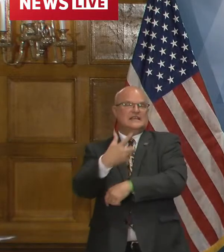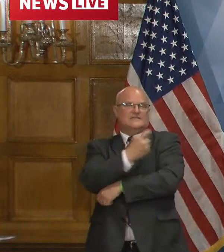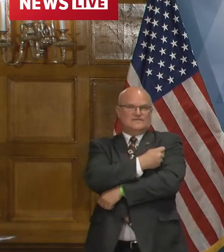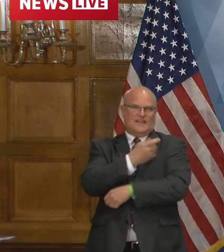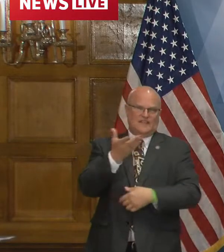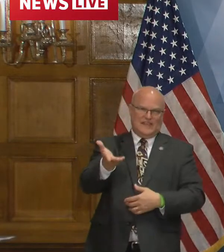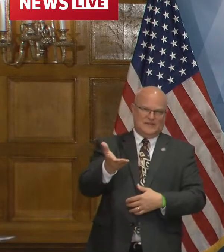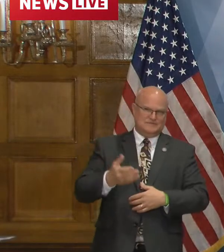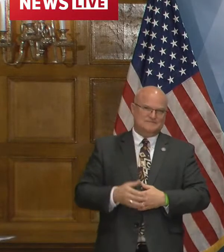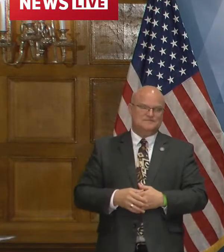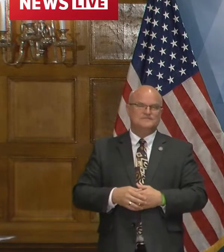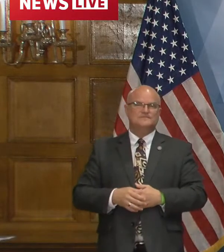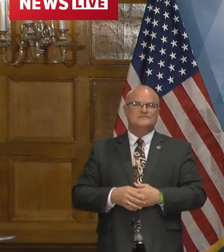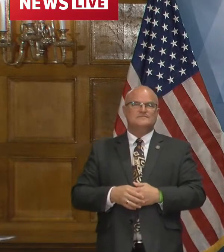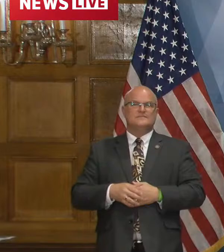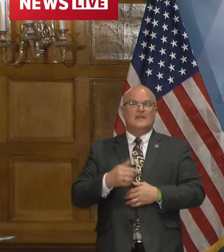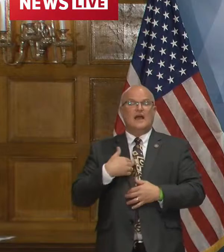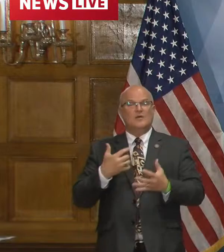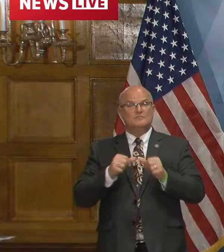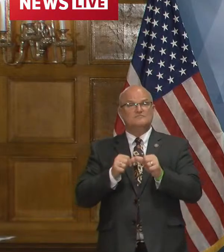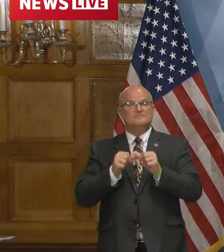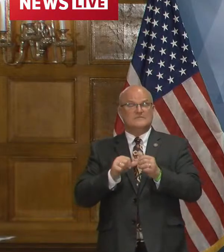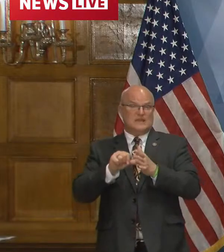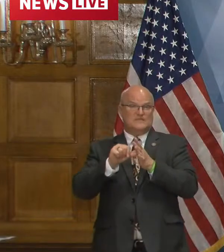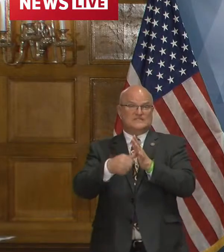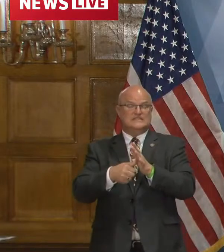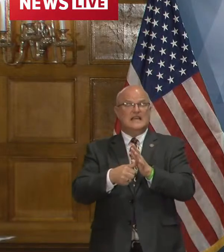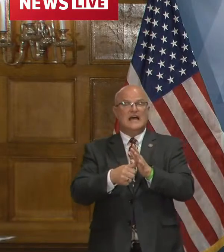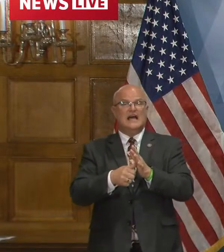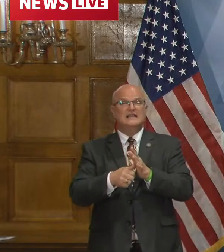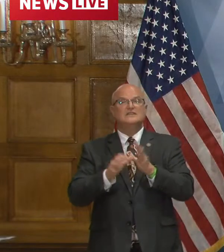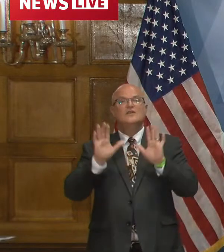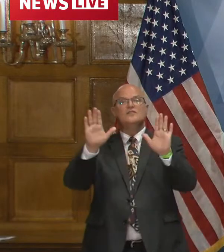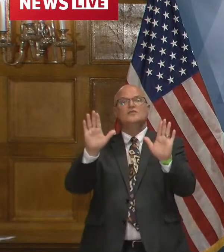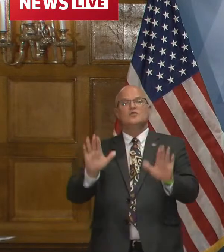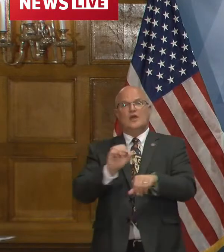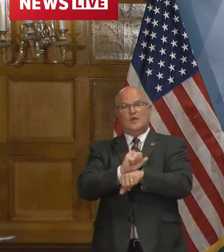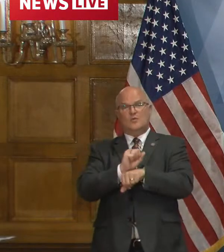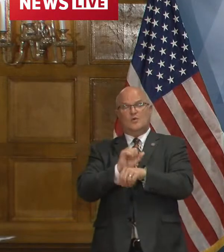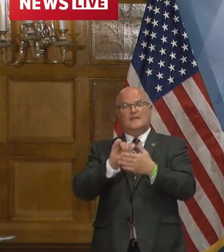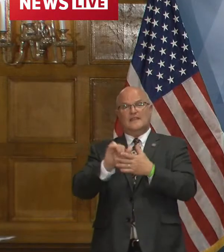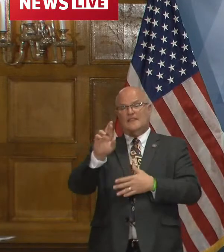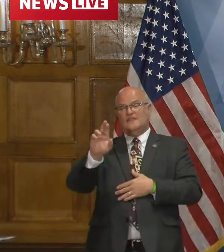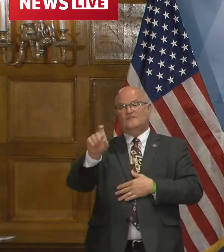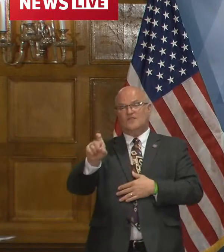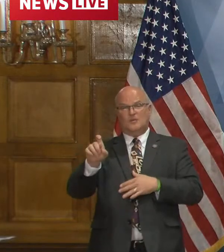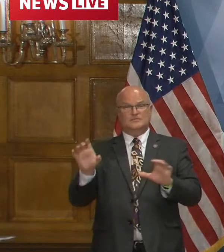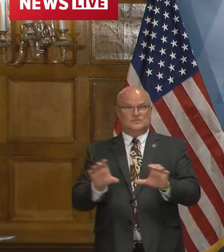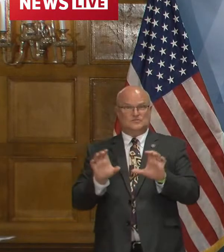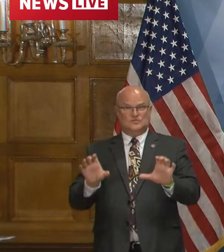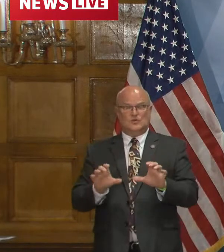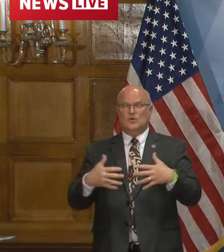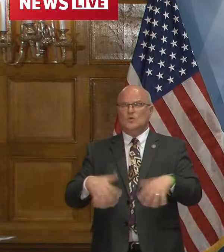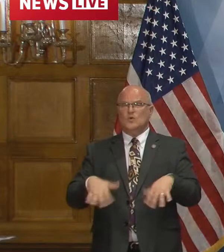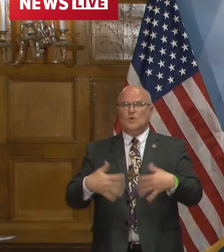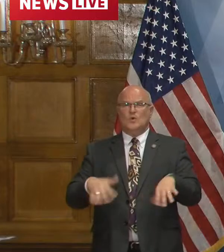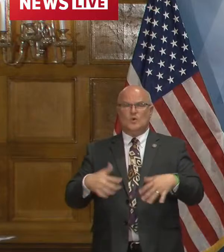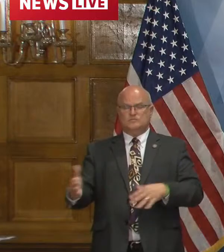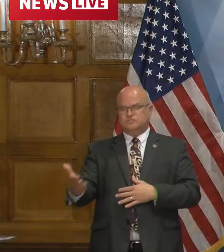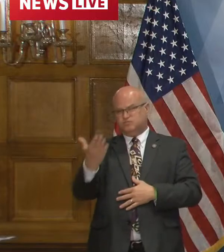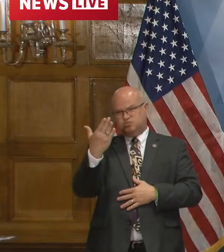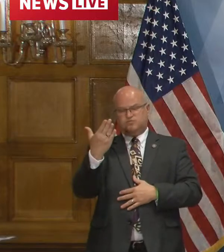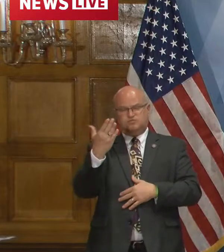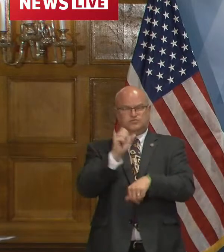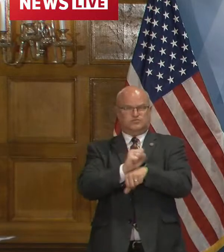there. I want to continue to emphasize the great work that the pharmacies are doing. They've been on the front line. They're going